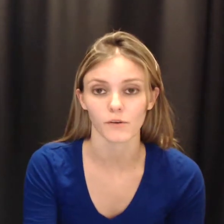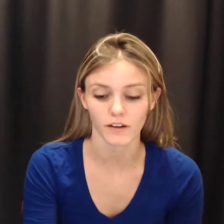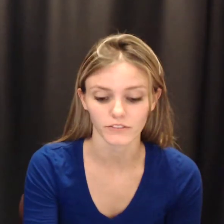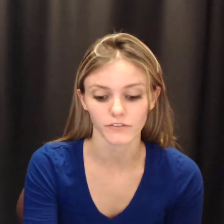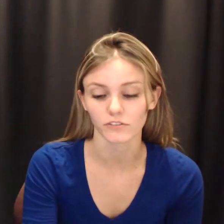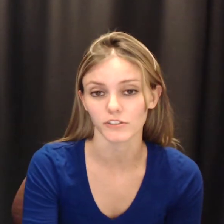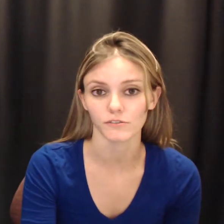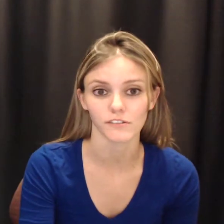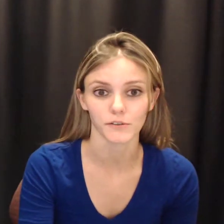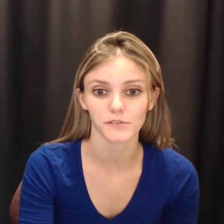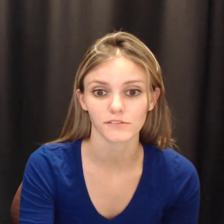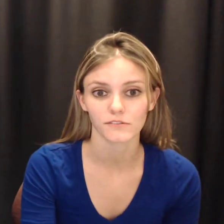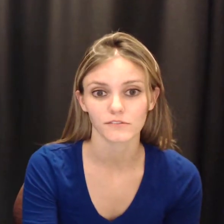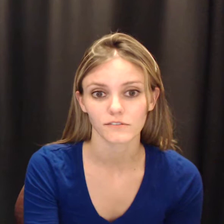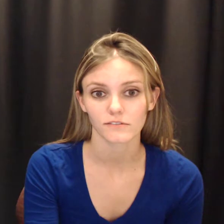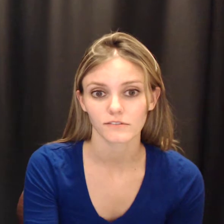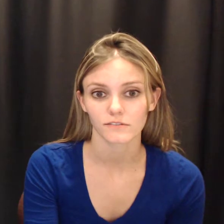would have difficulty using those.